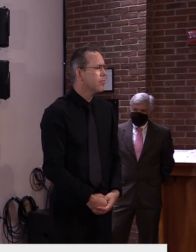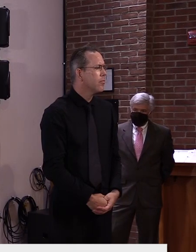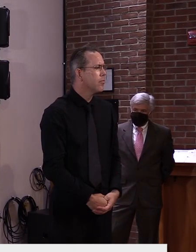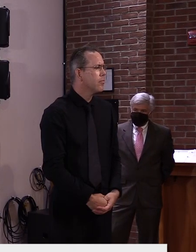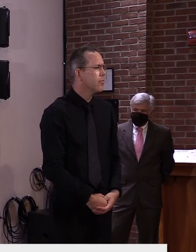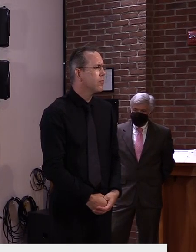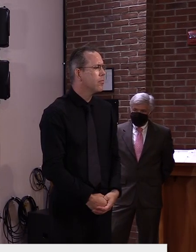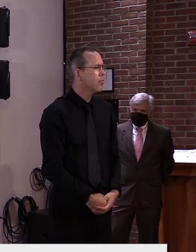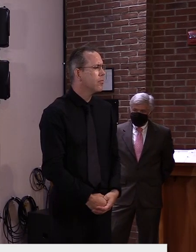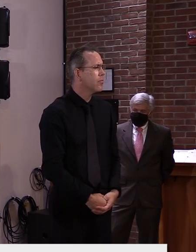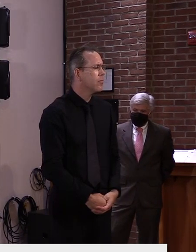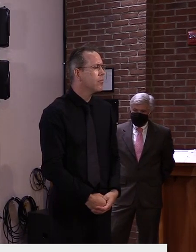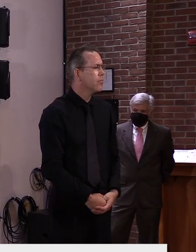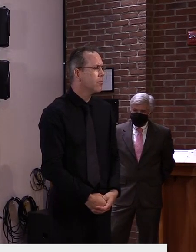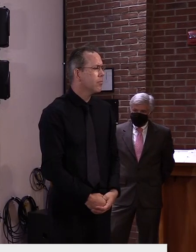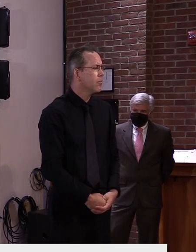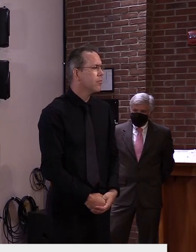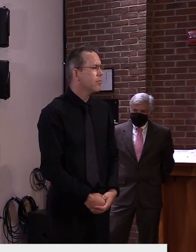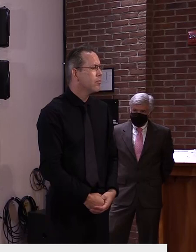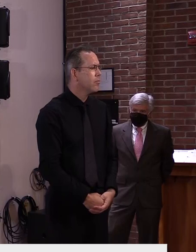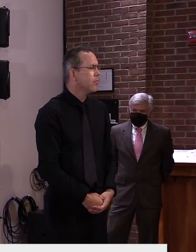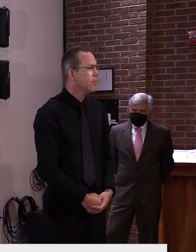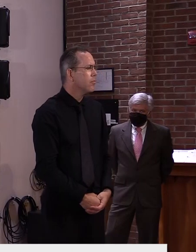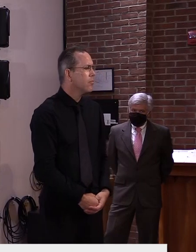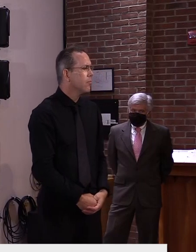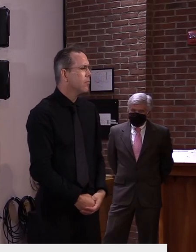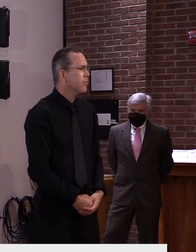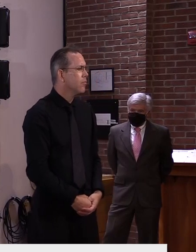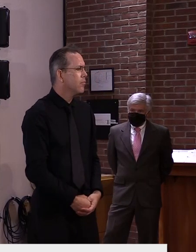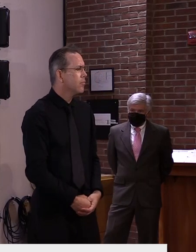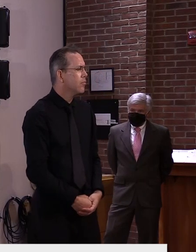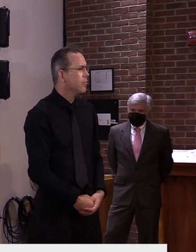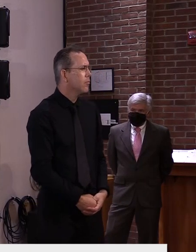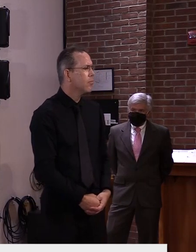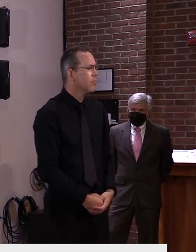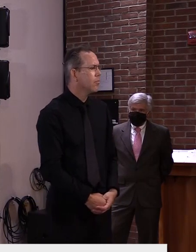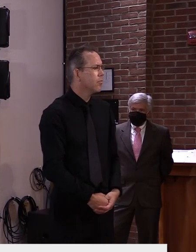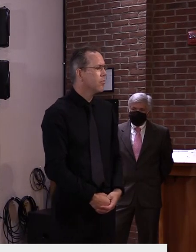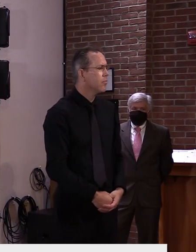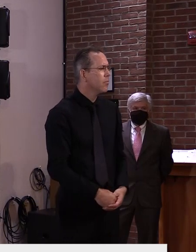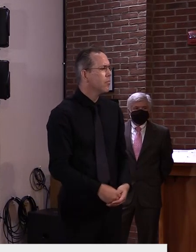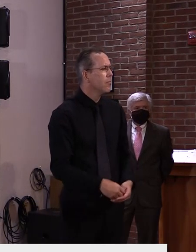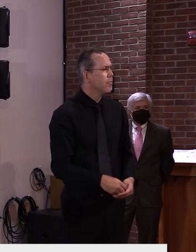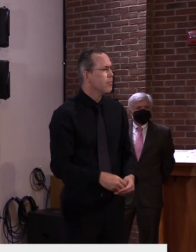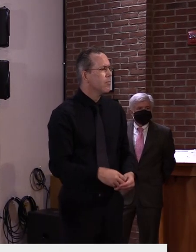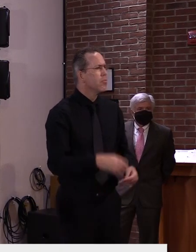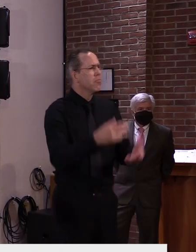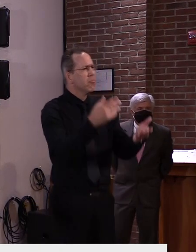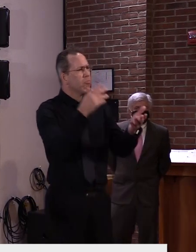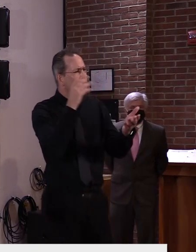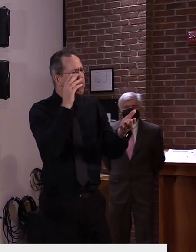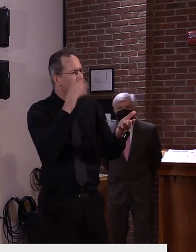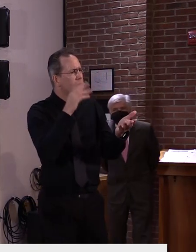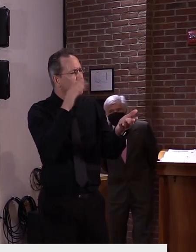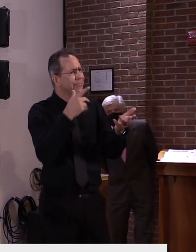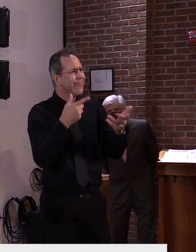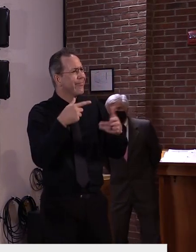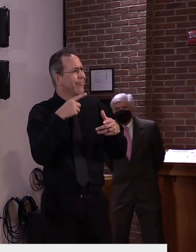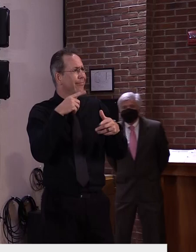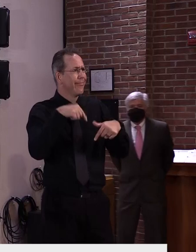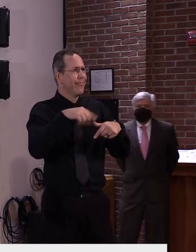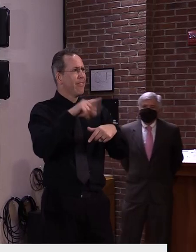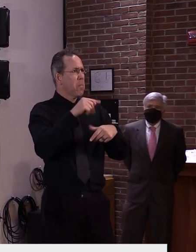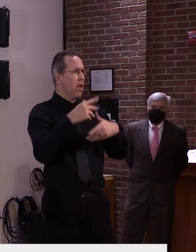different areas of the economy? Do you see a chance that we can? I'd say we're in a holding pattern at this point. Again,